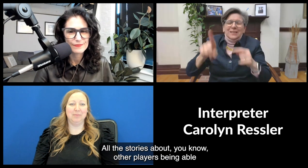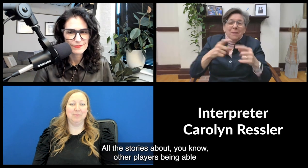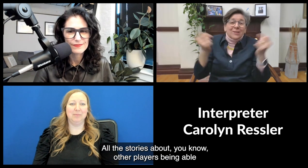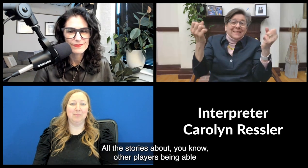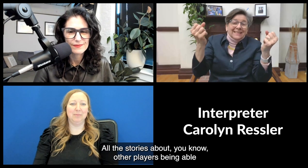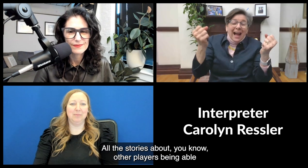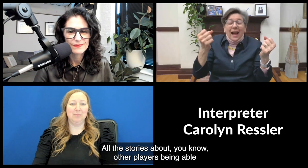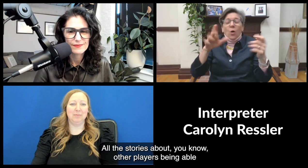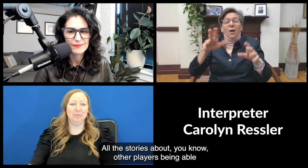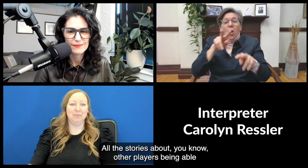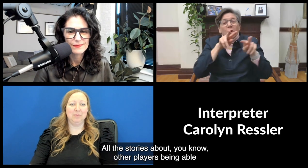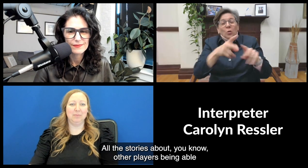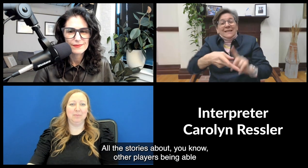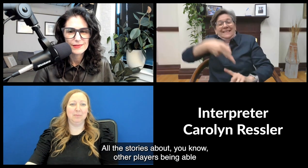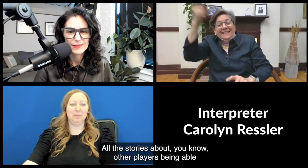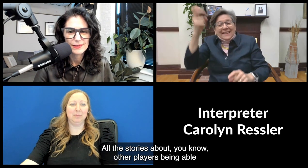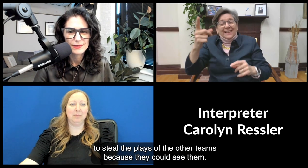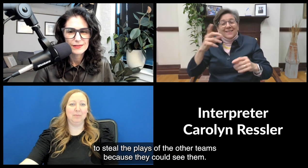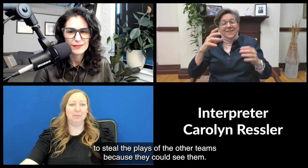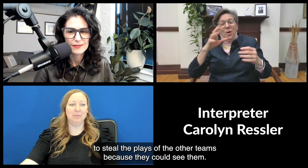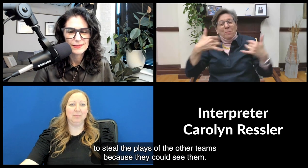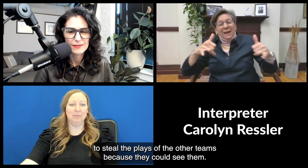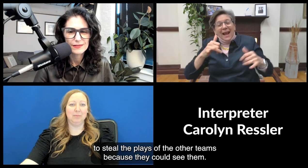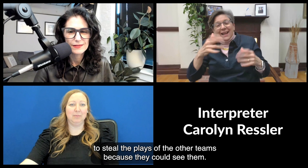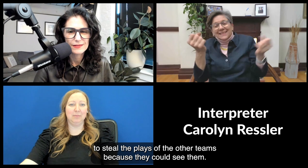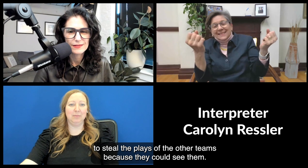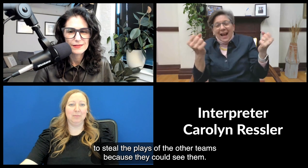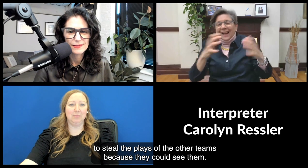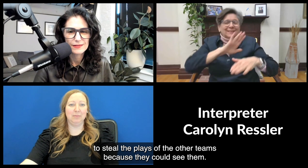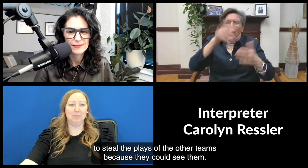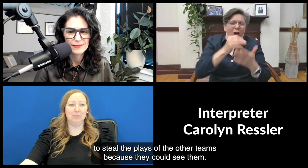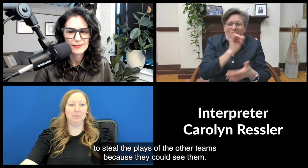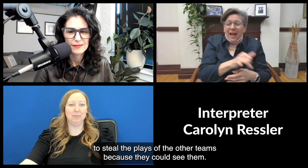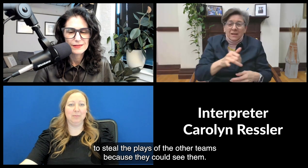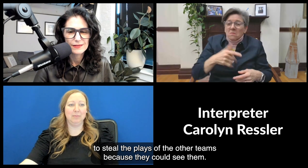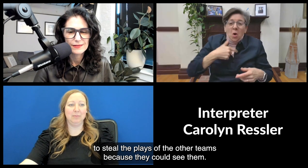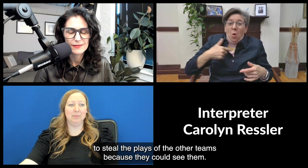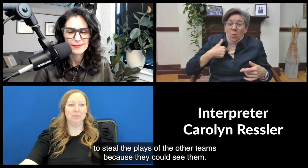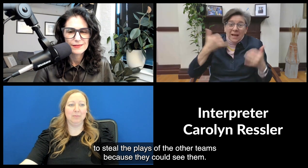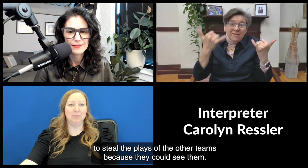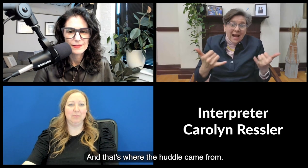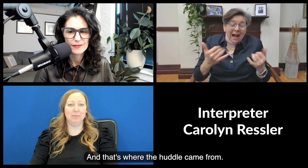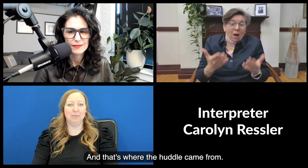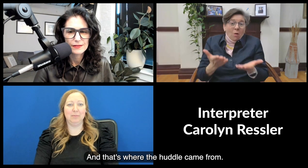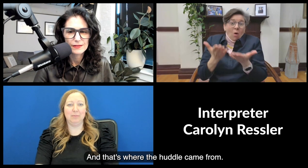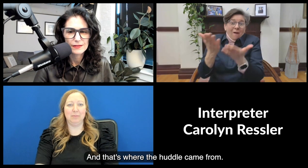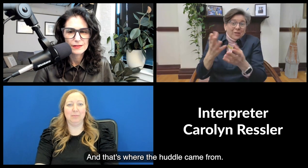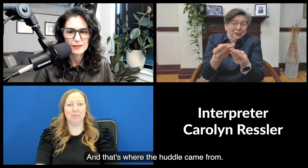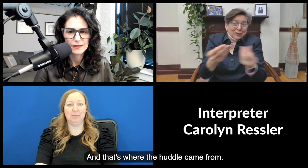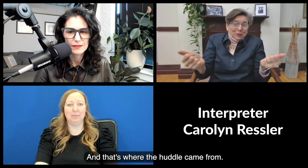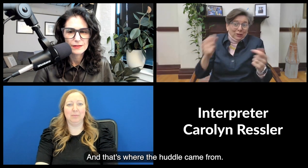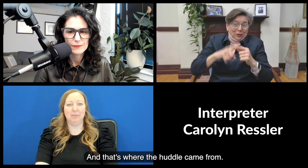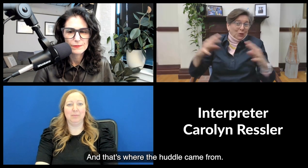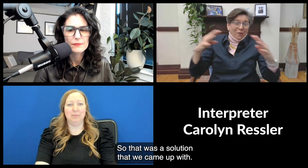and valuable. There are all the stories about, you know, other players being able to steal the plays of the other teams because